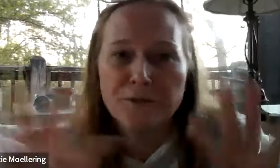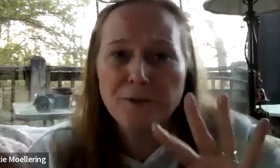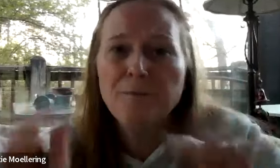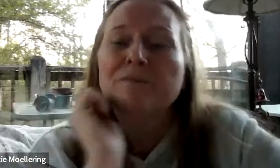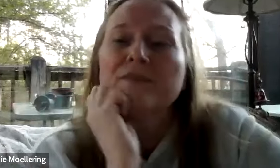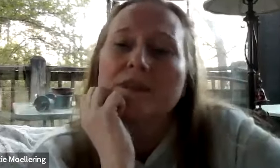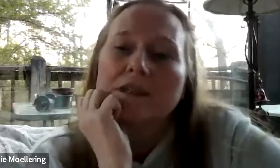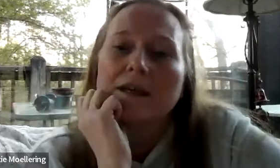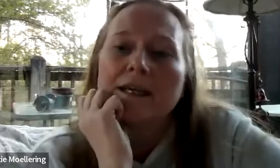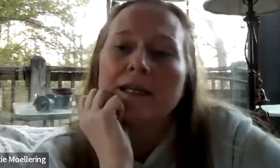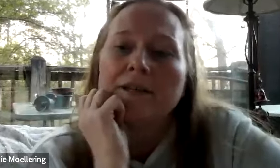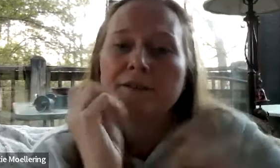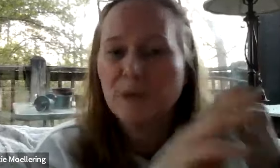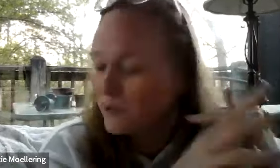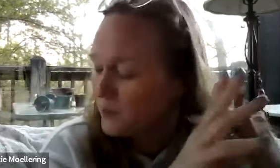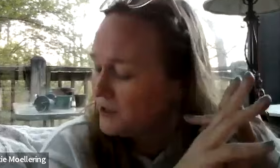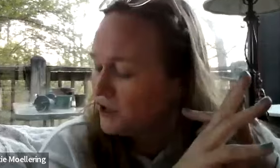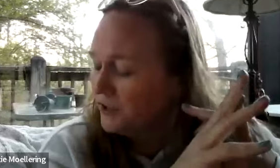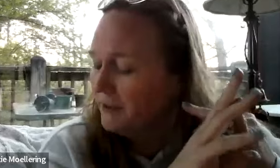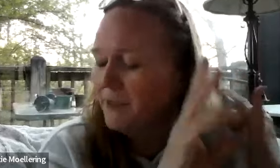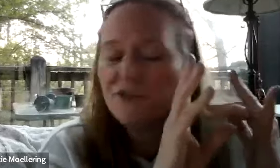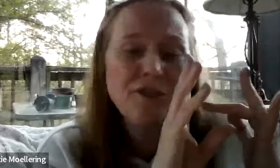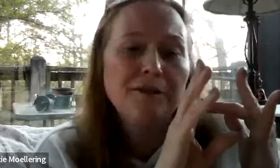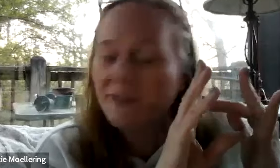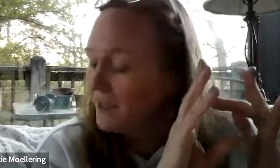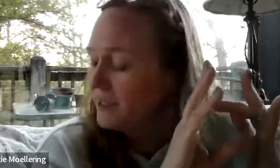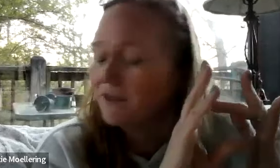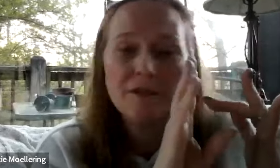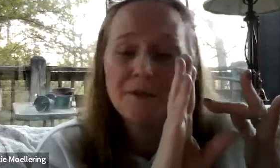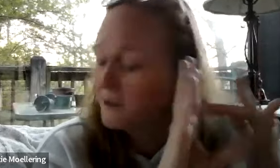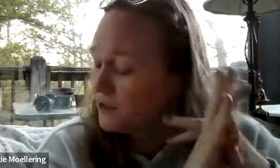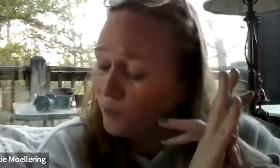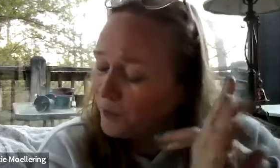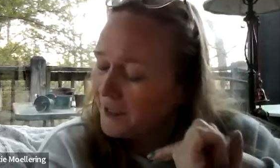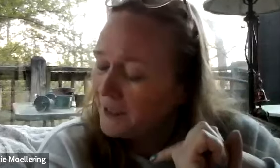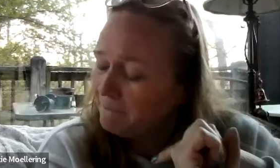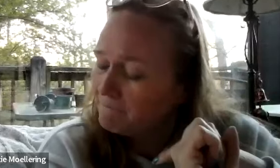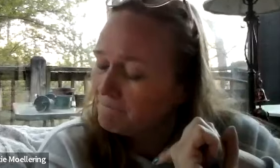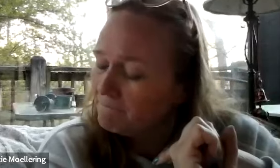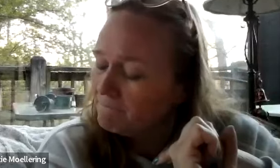work through. And the resources Jillian mentioned, the story.